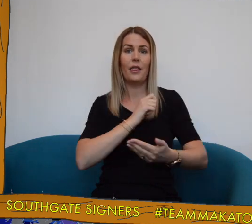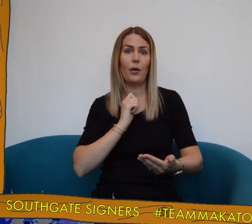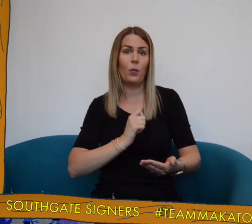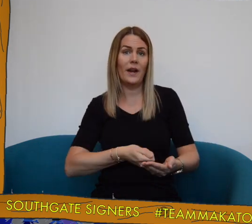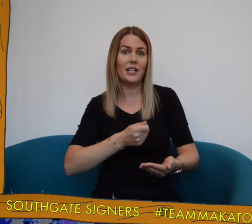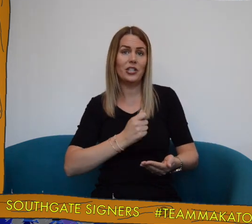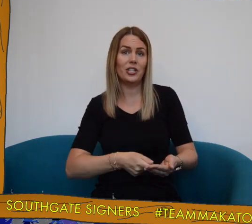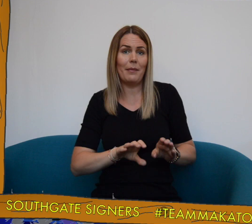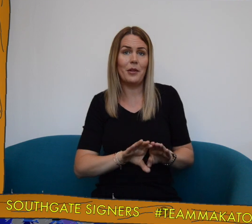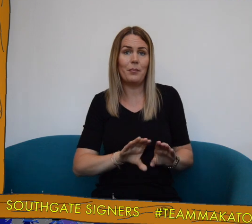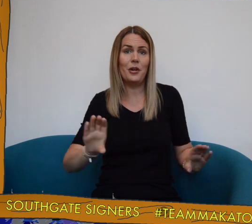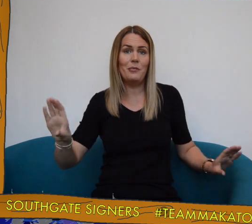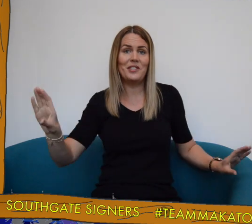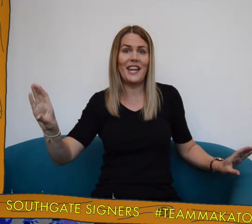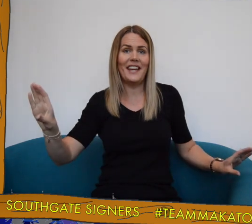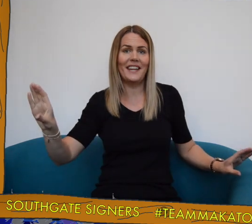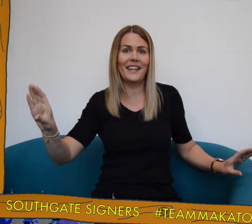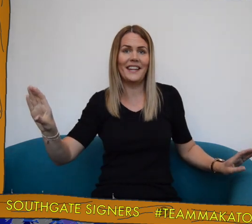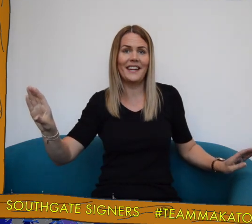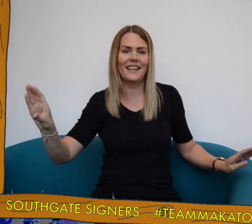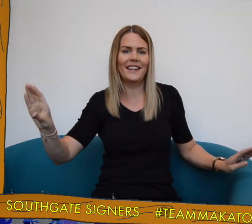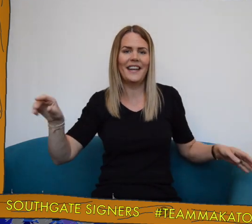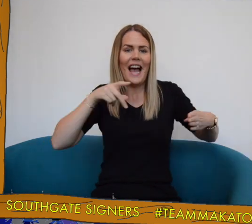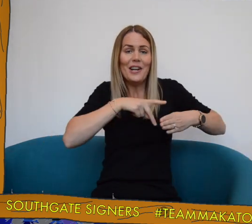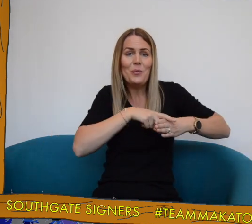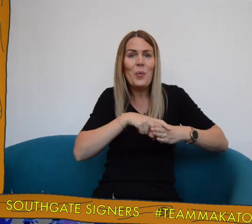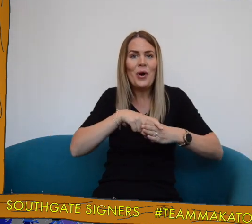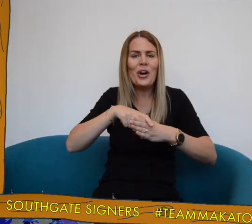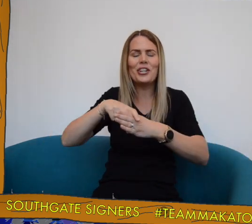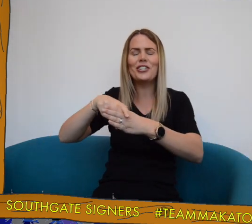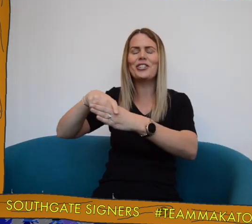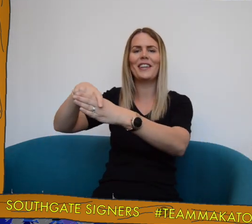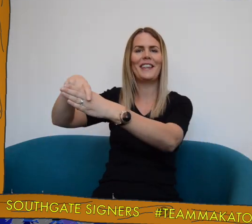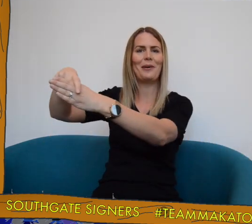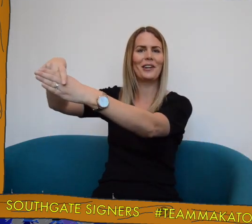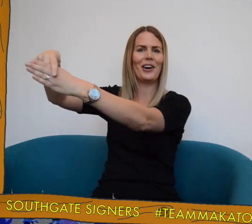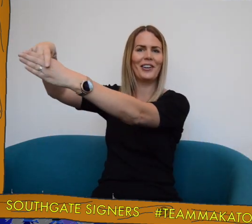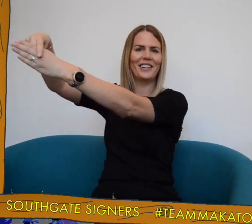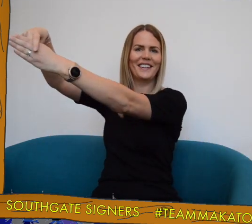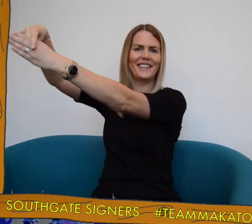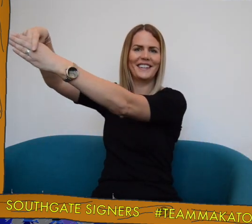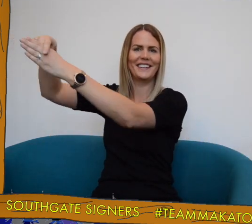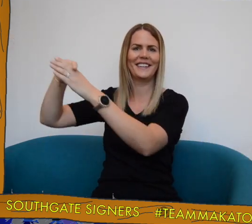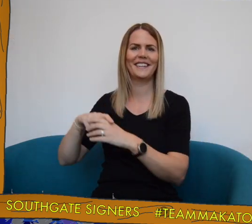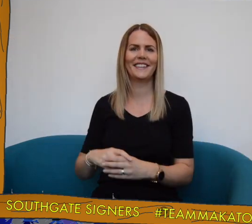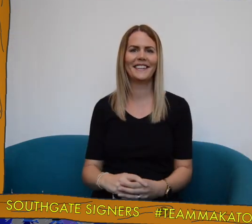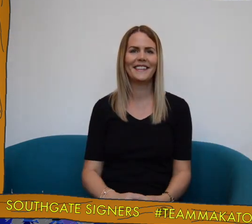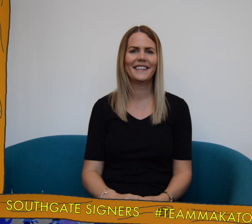The witch tapped the broomstick. And whoosh! they were gone.